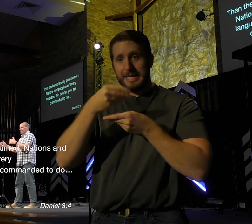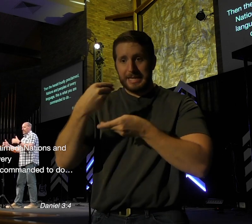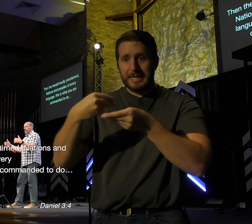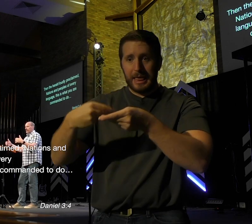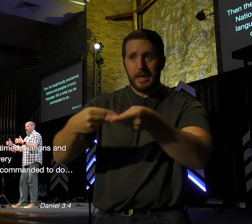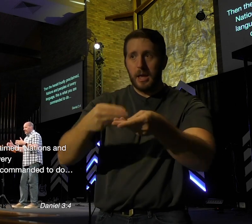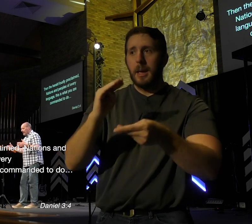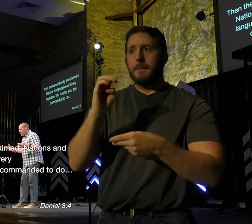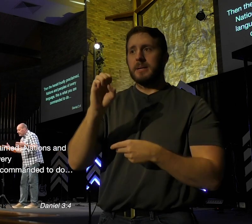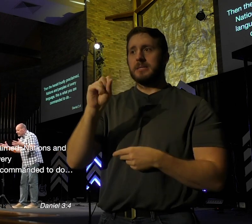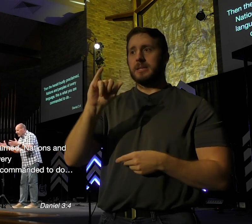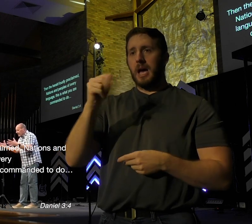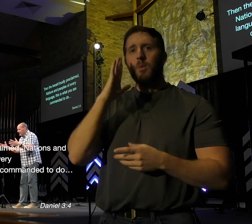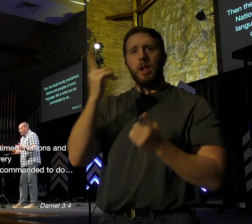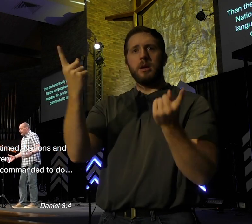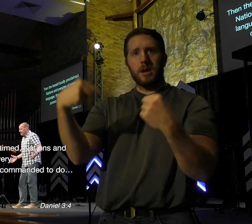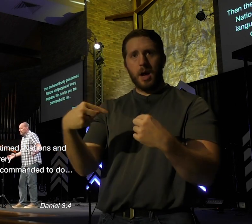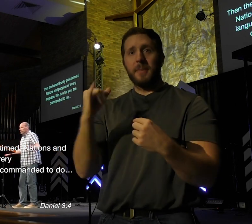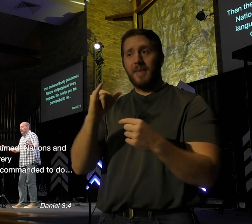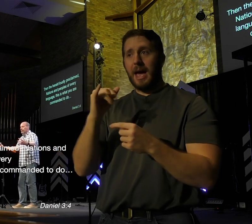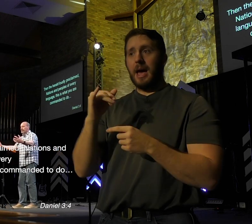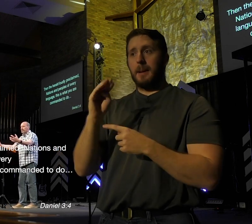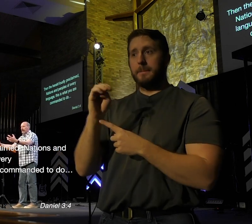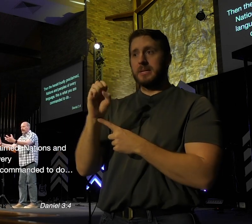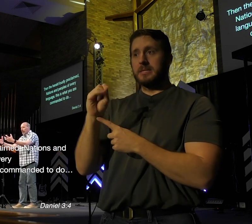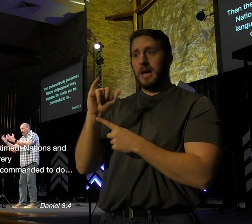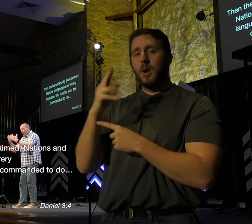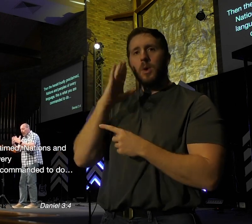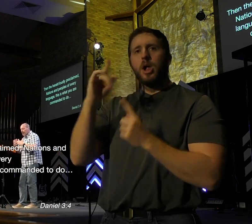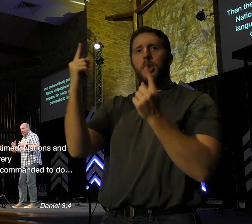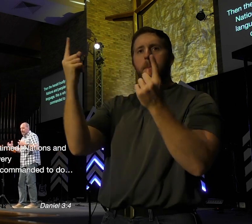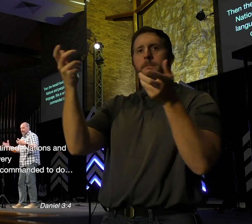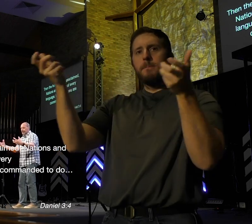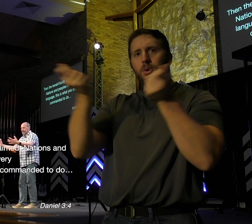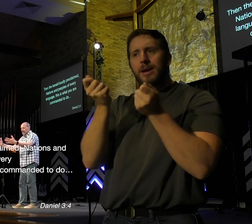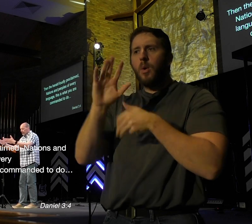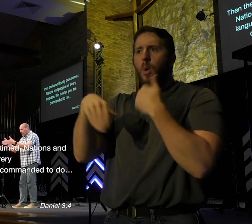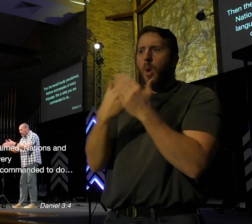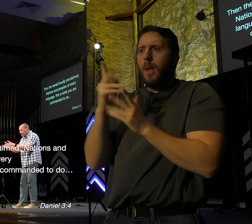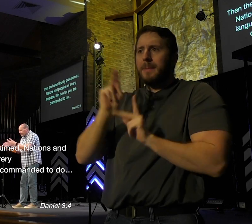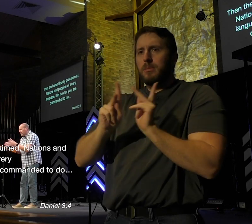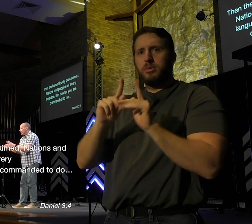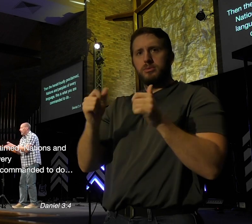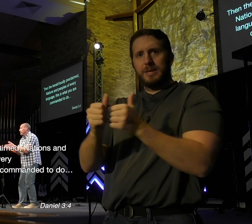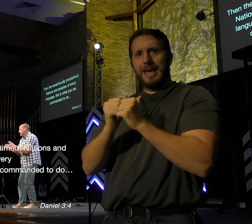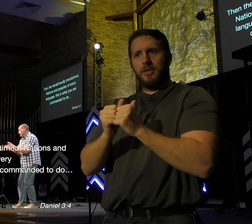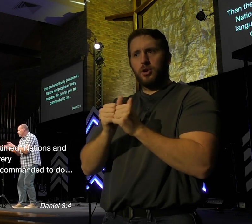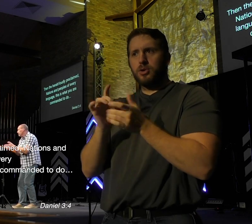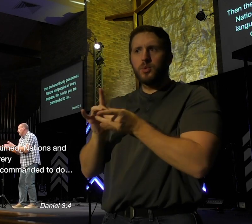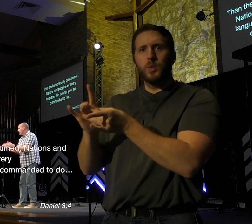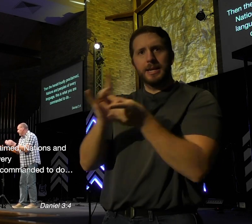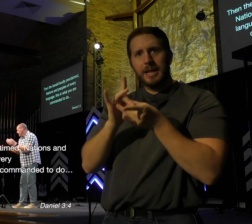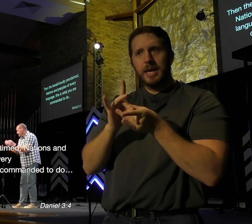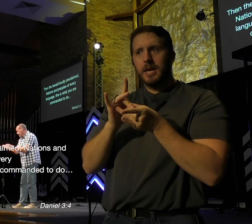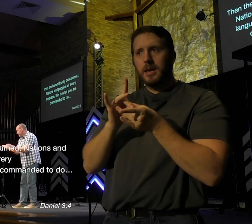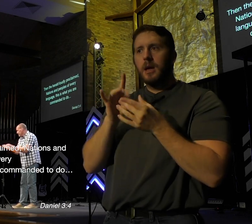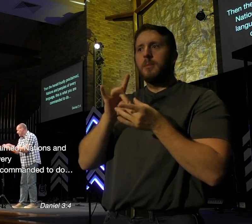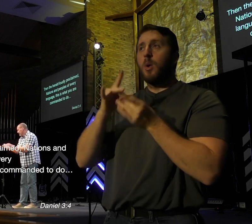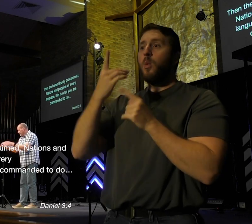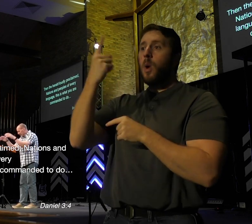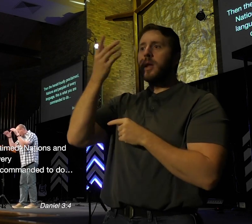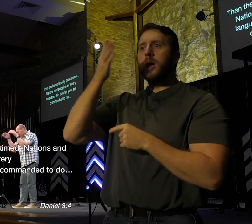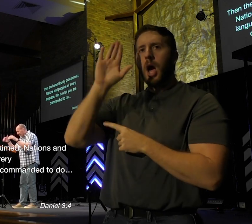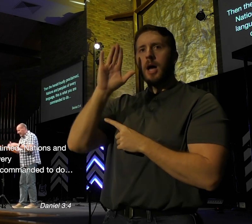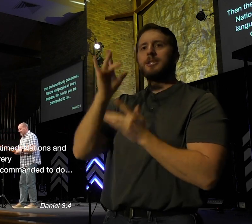Messiah will come. And that Messiah, Jesus, will bring back all peoples together in unity around the true God,